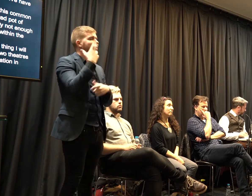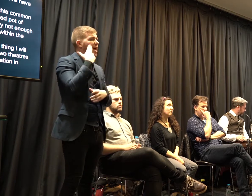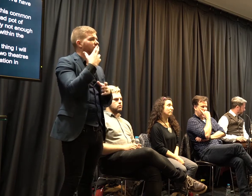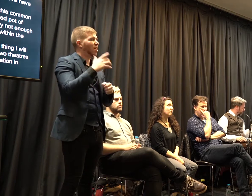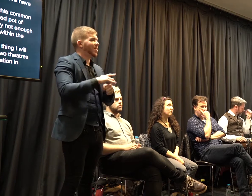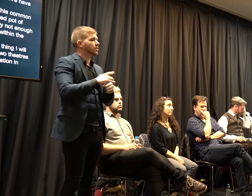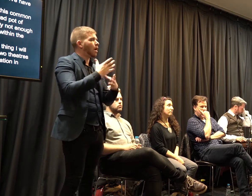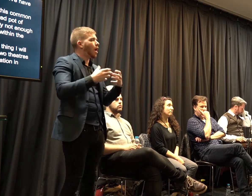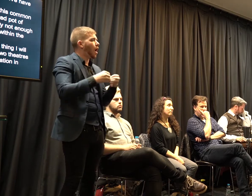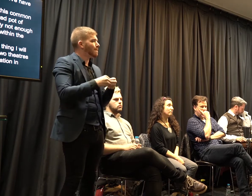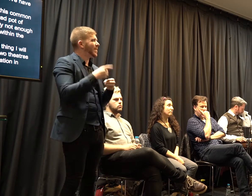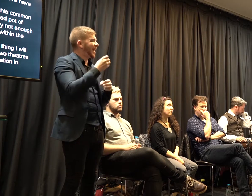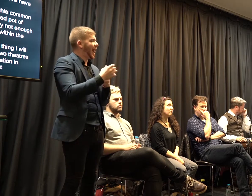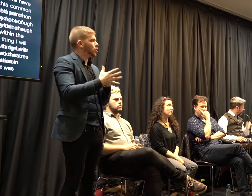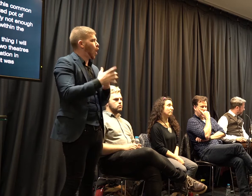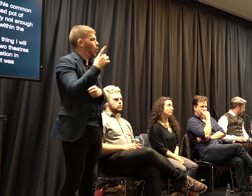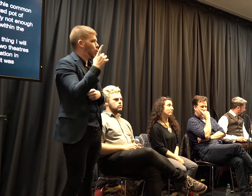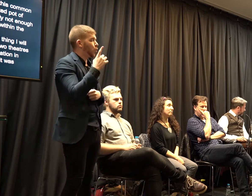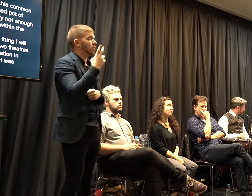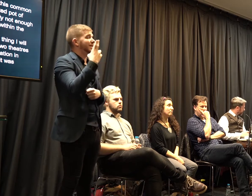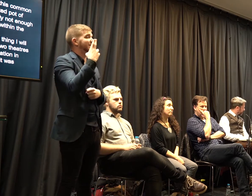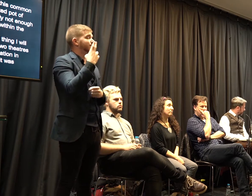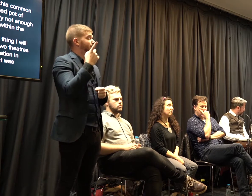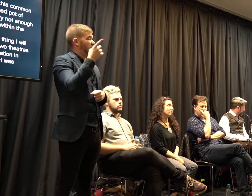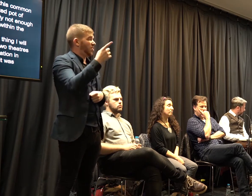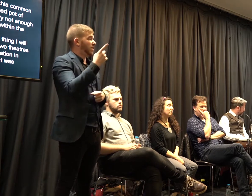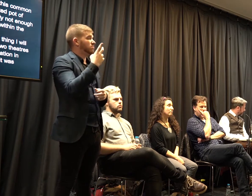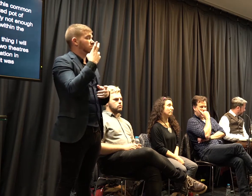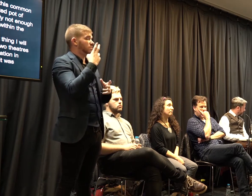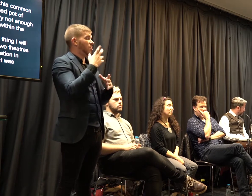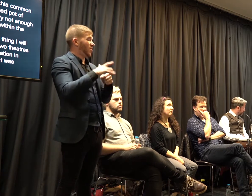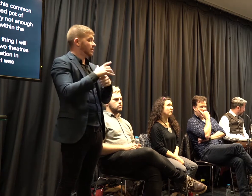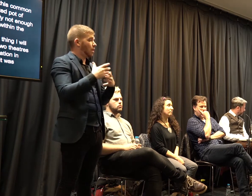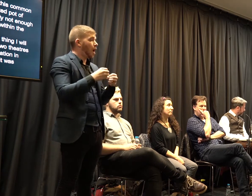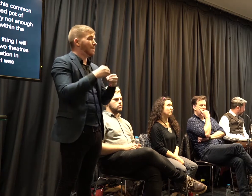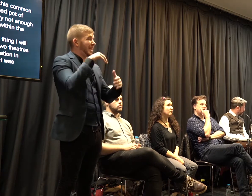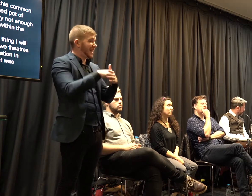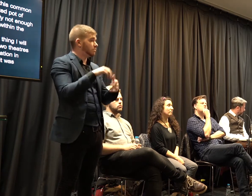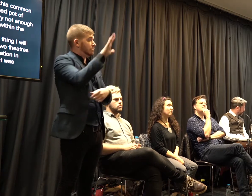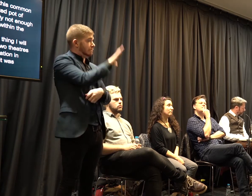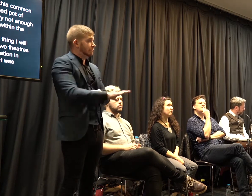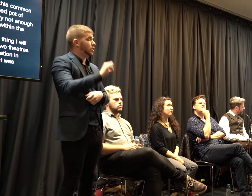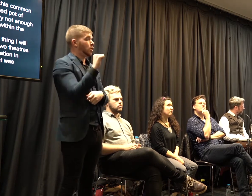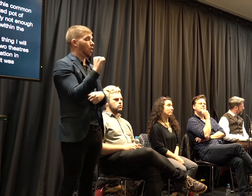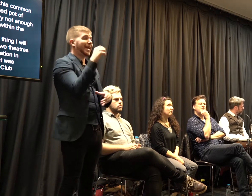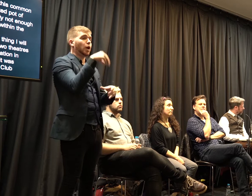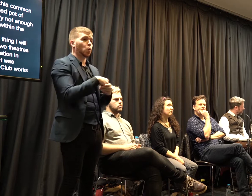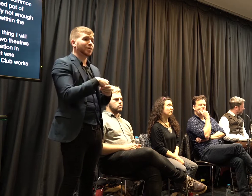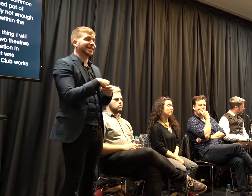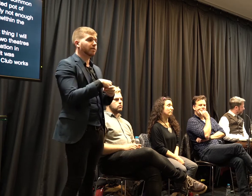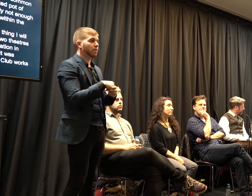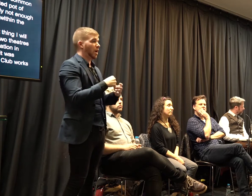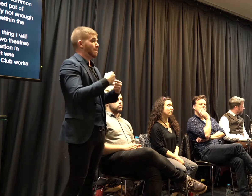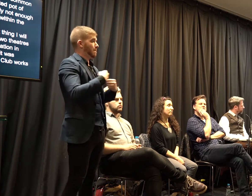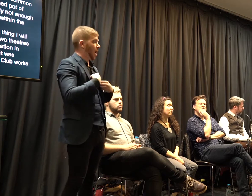it was working in Glasgow, and now Deaf Theatre Club works in lots of theatres around Scotland, including the